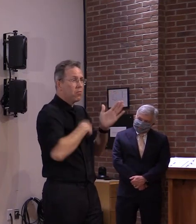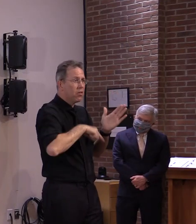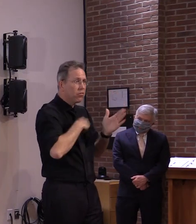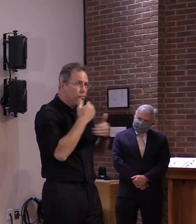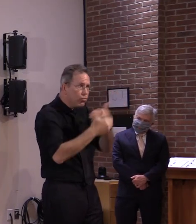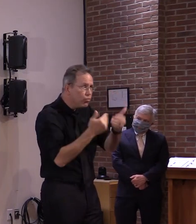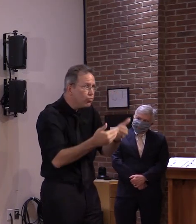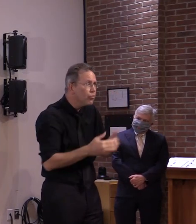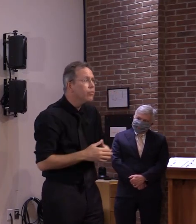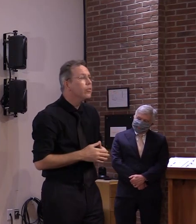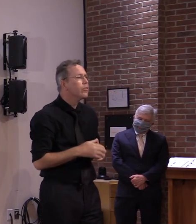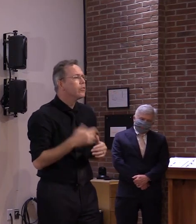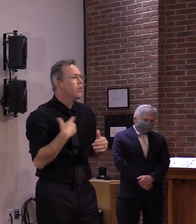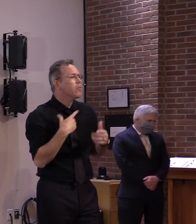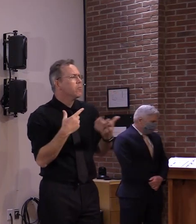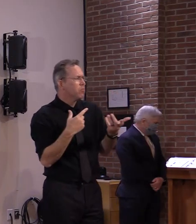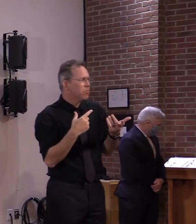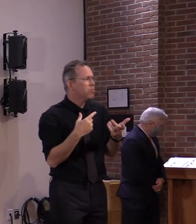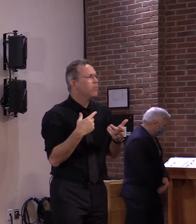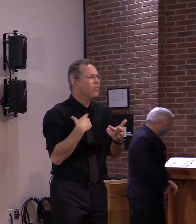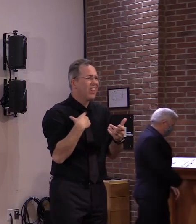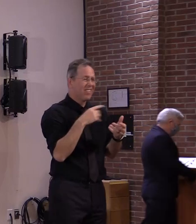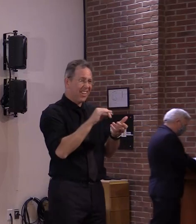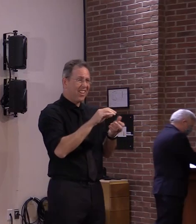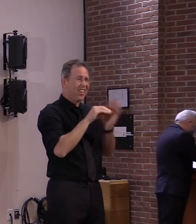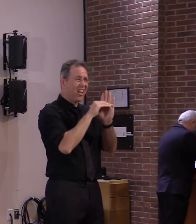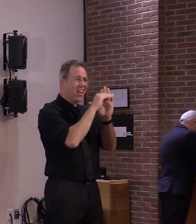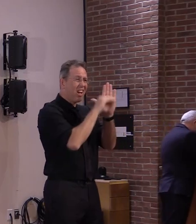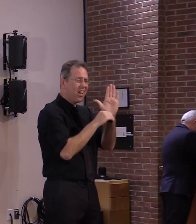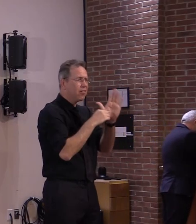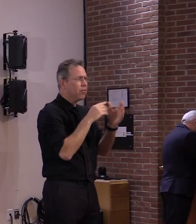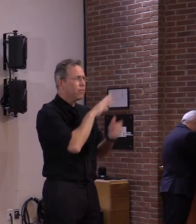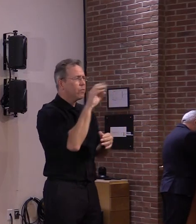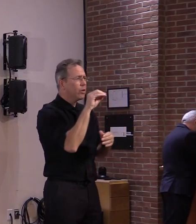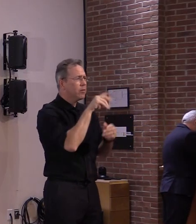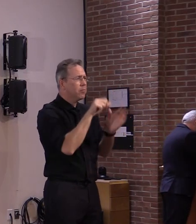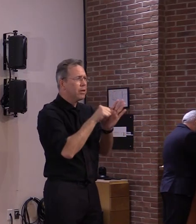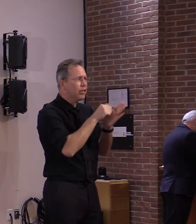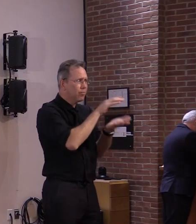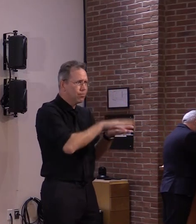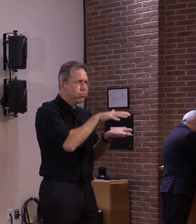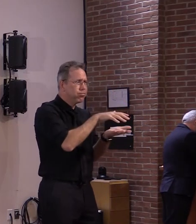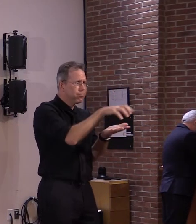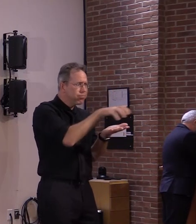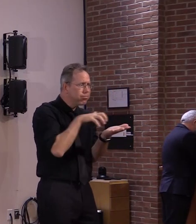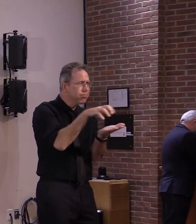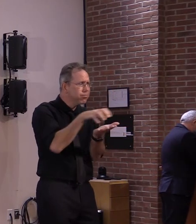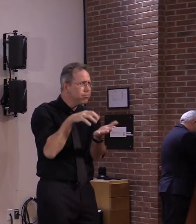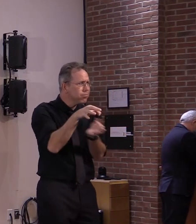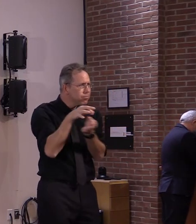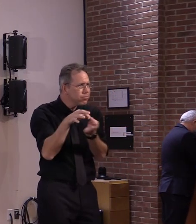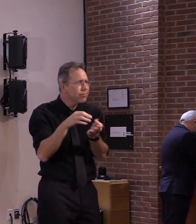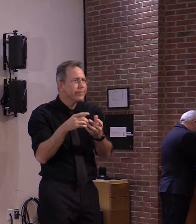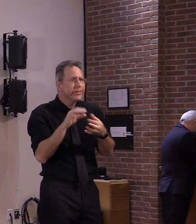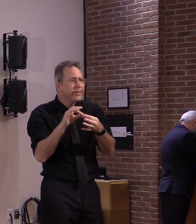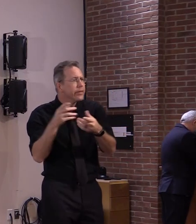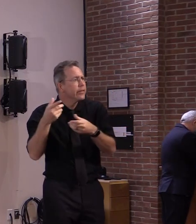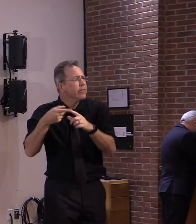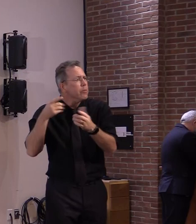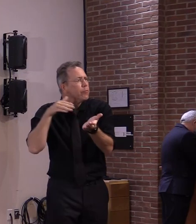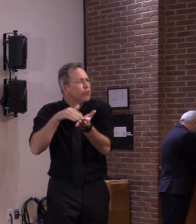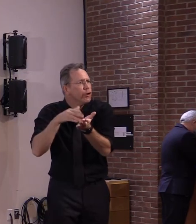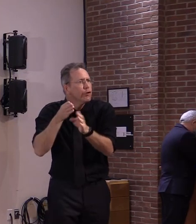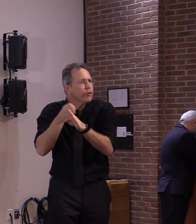well over 40 pages. And we have regular interactions with school nurses and superintendents and principals and so forth. And anything we can